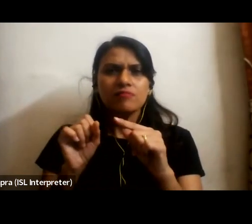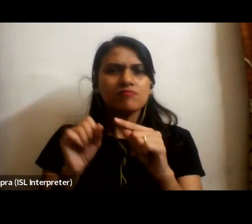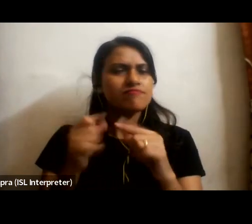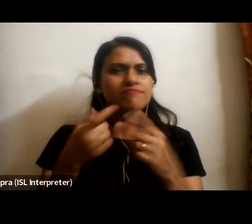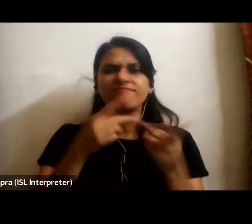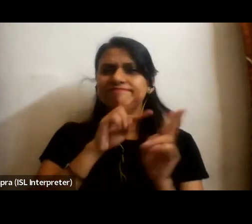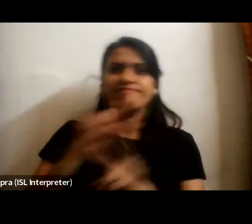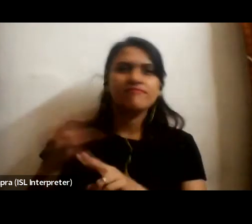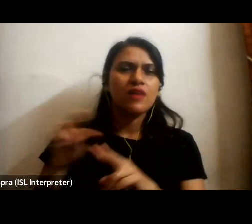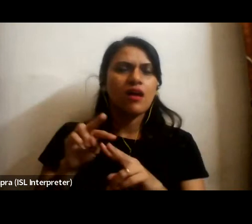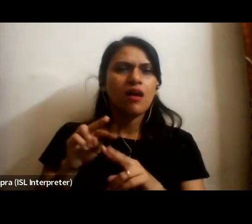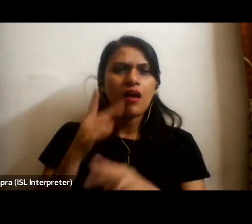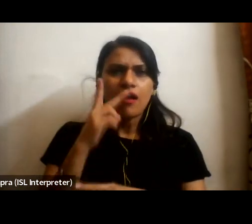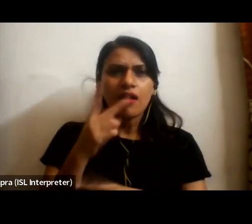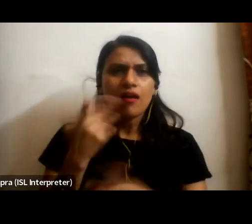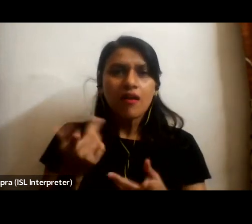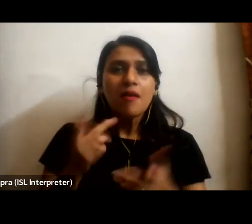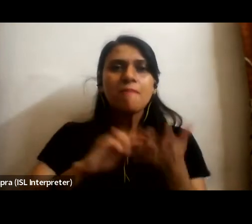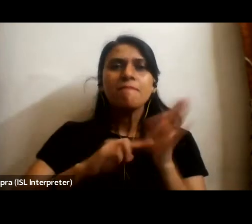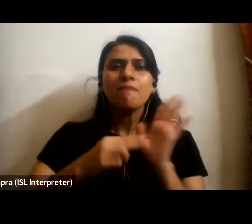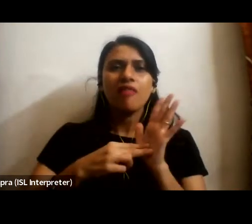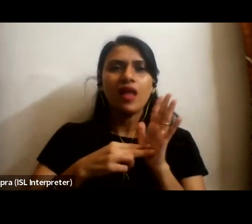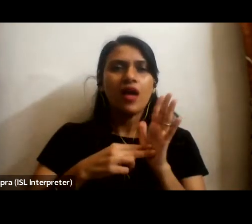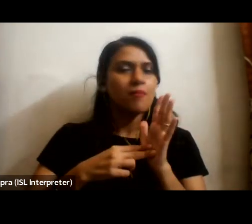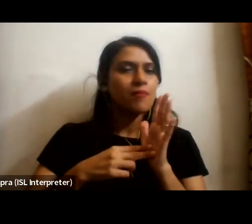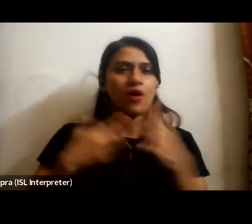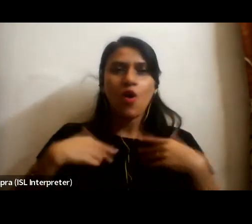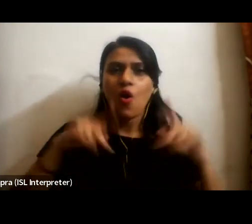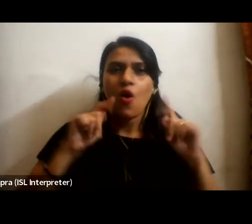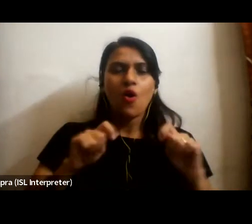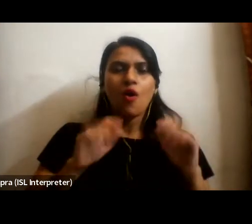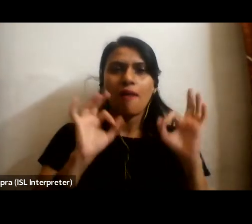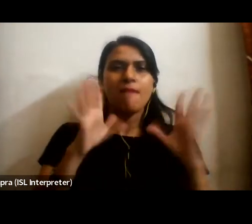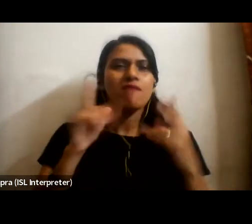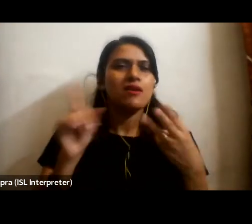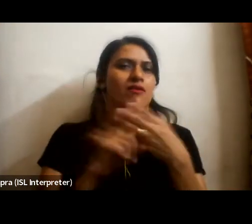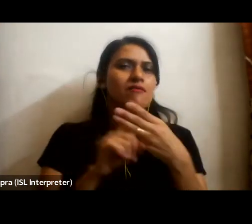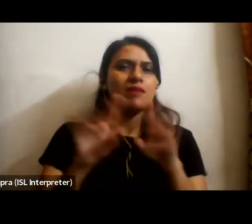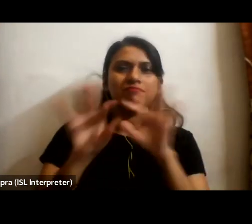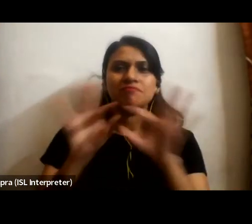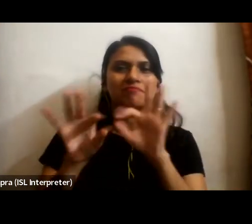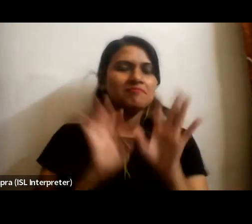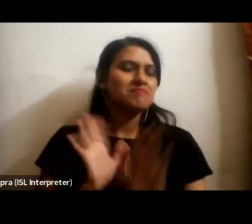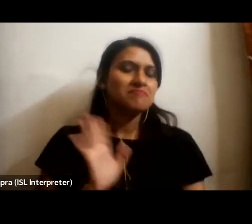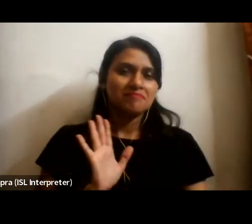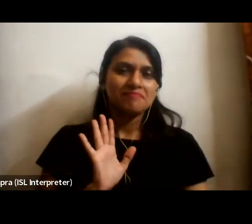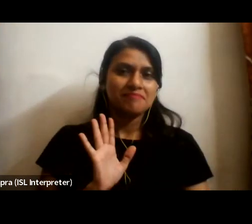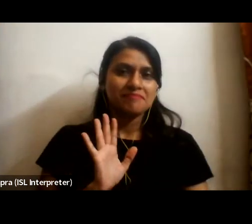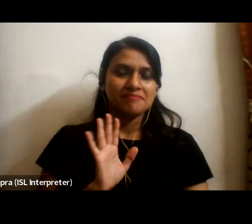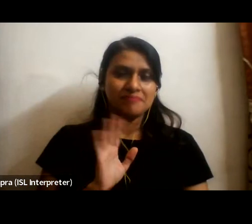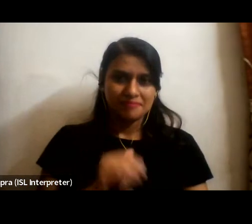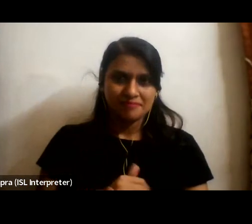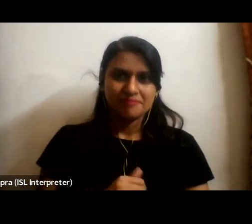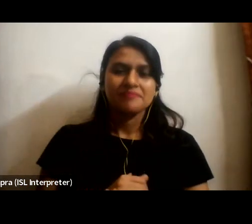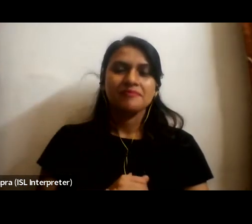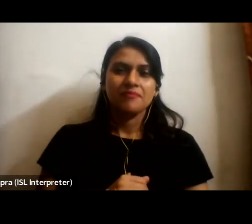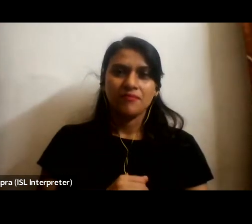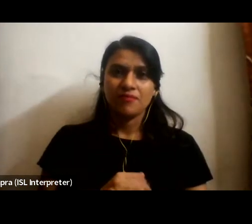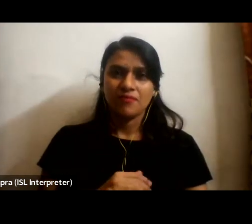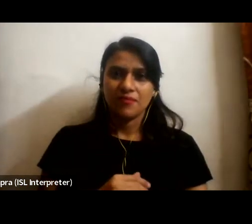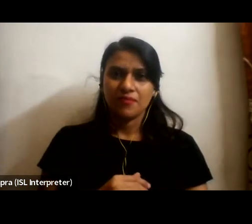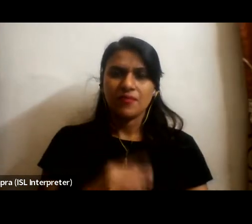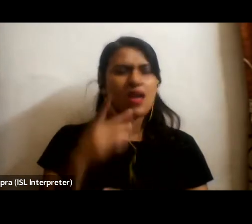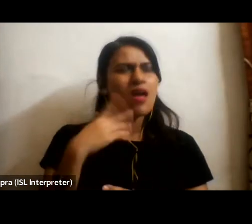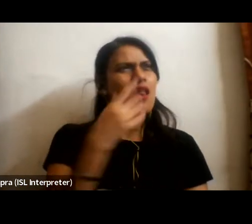seems to suggest that the court does not have a very good filtering mechanism. In fact, we found that number, a bulk, and I'm forgetting the